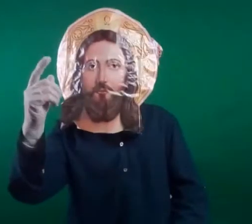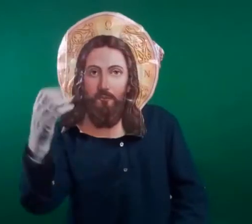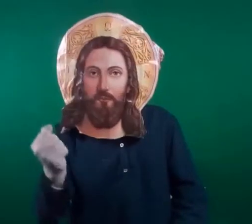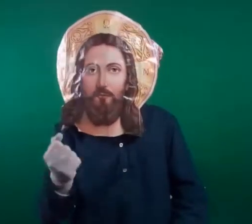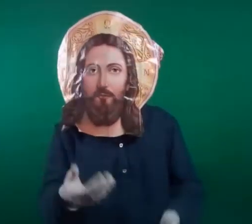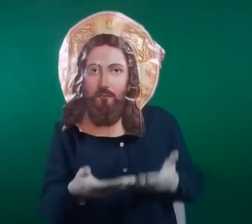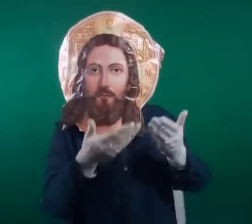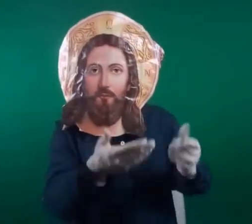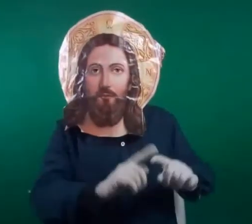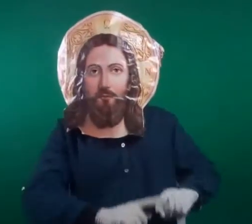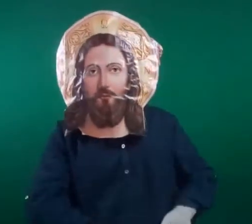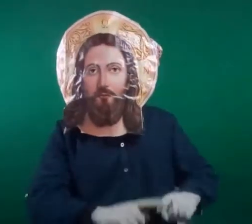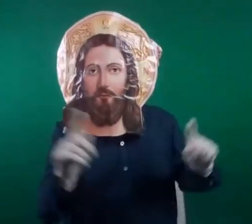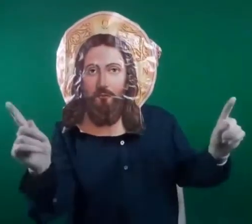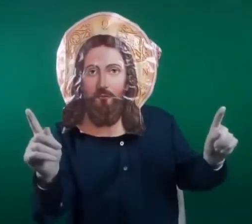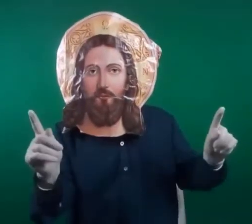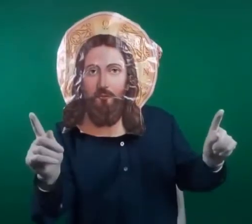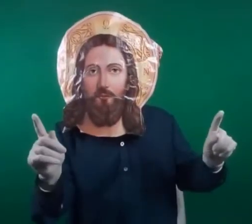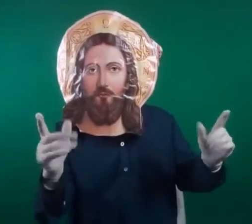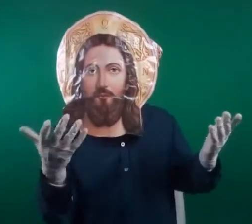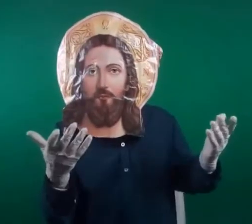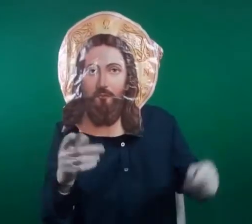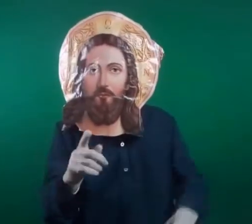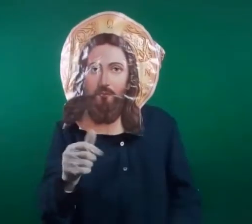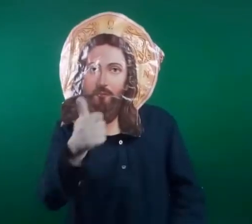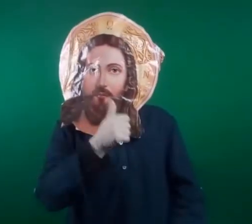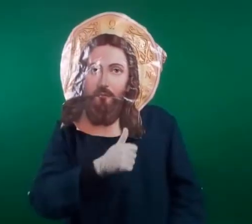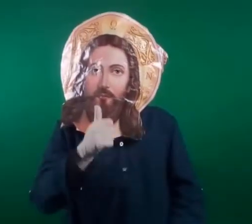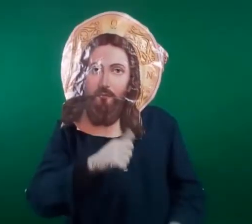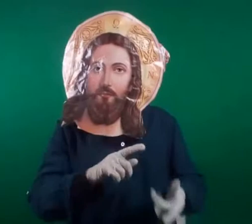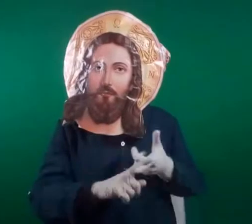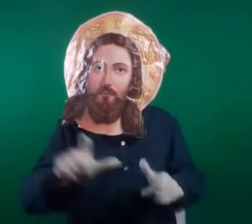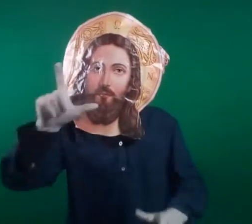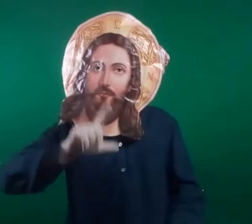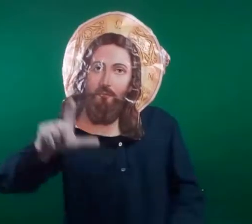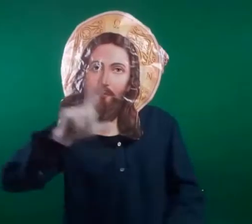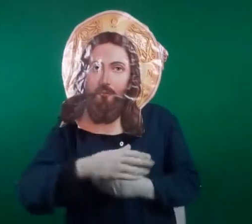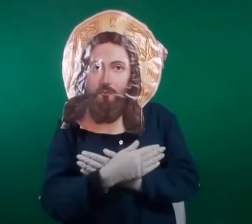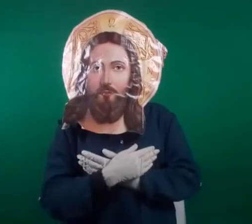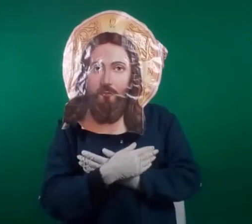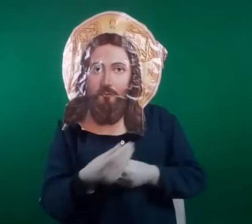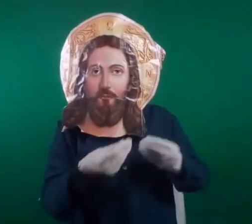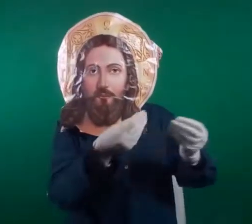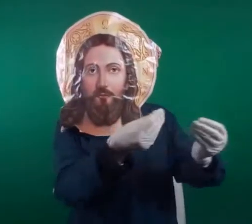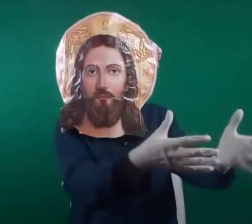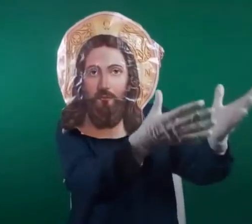God, however, has given mankind an alternative in the lollipops and ice cream of